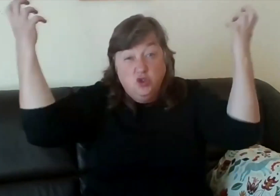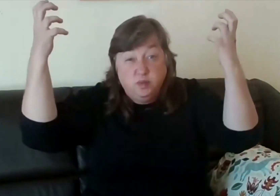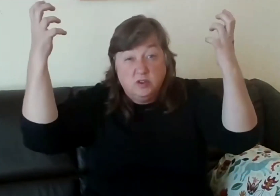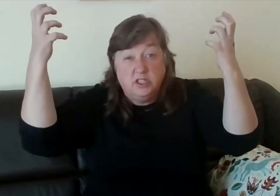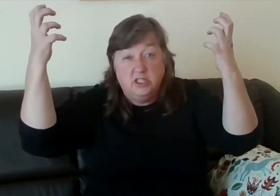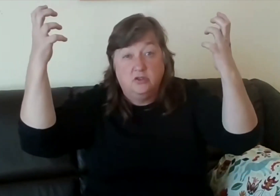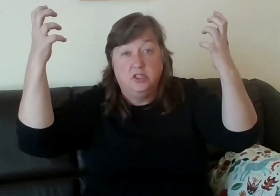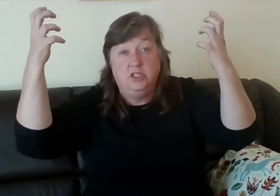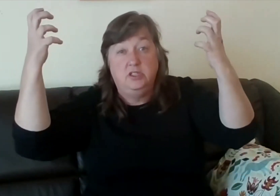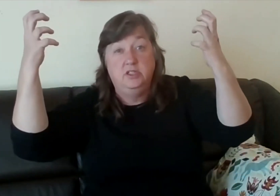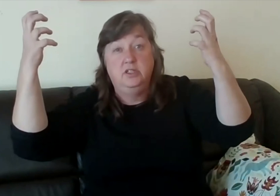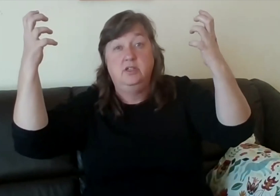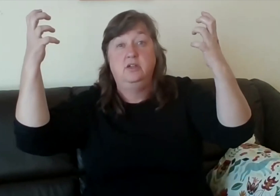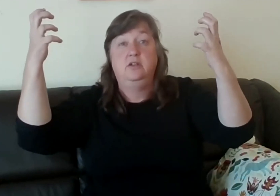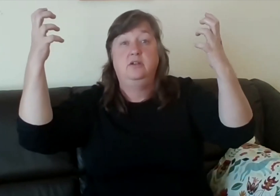Super angry.